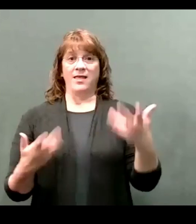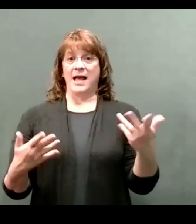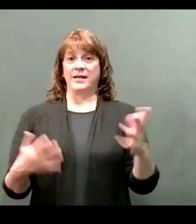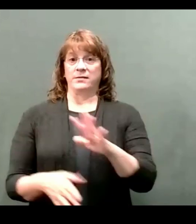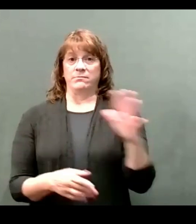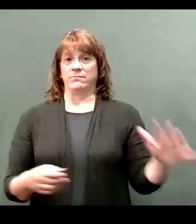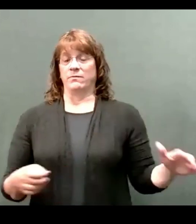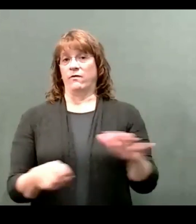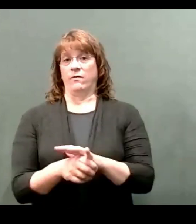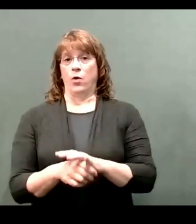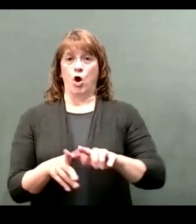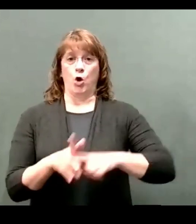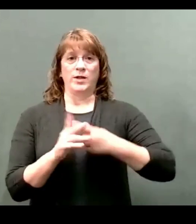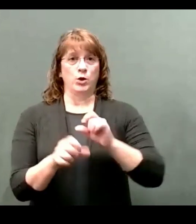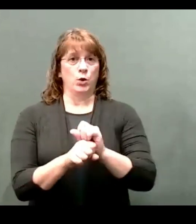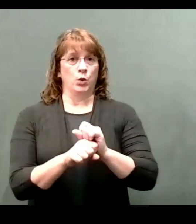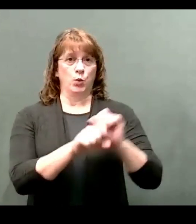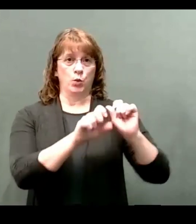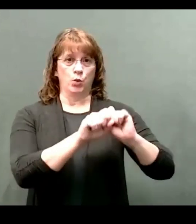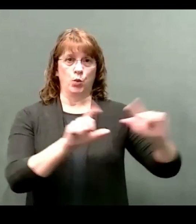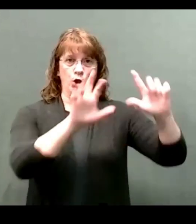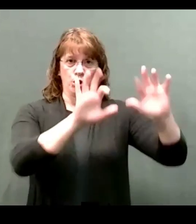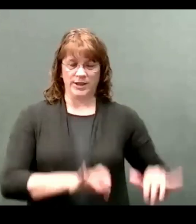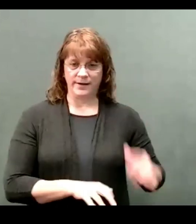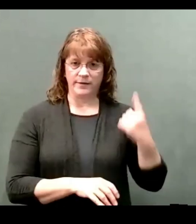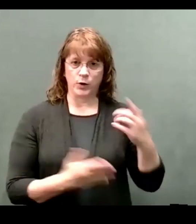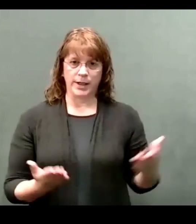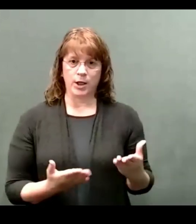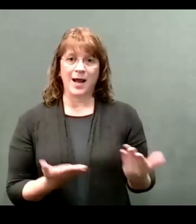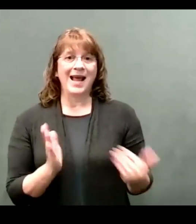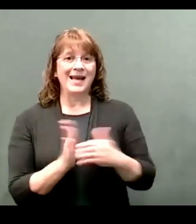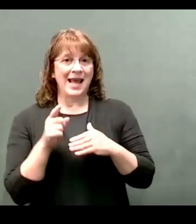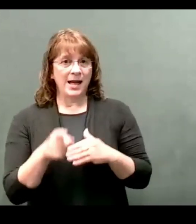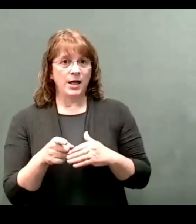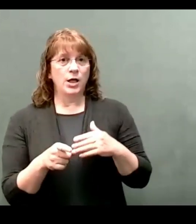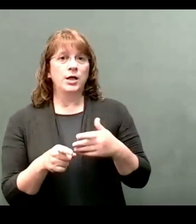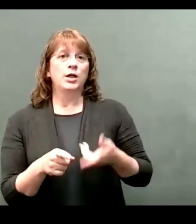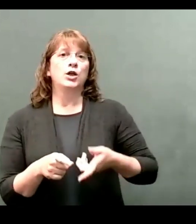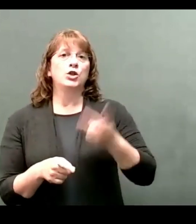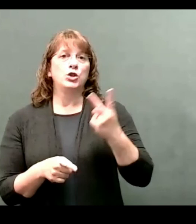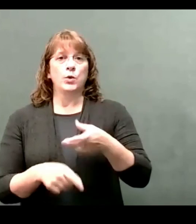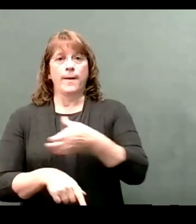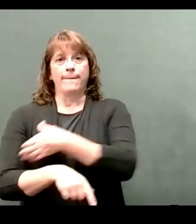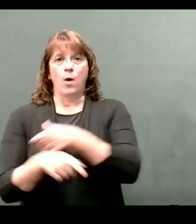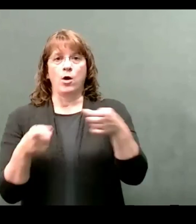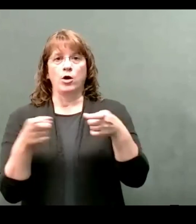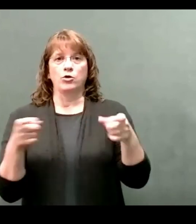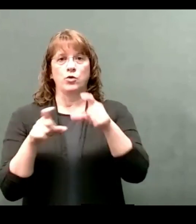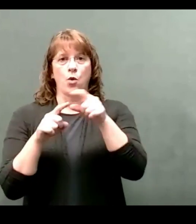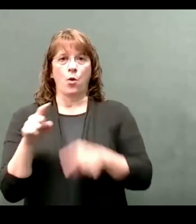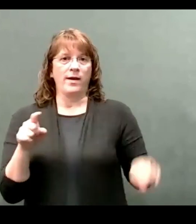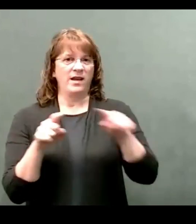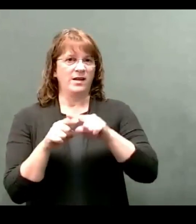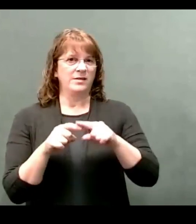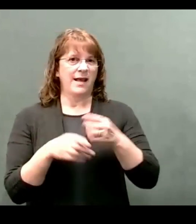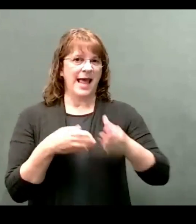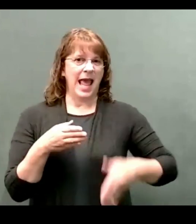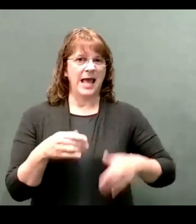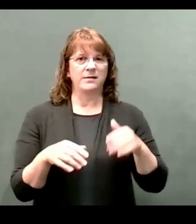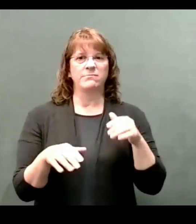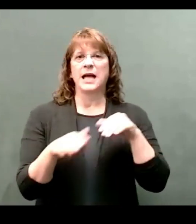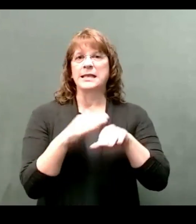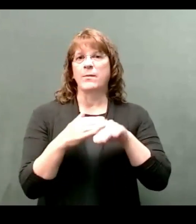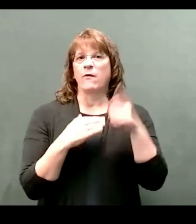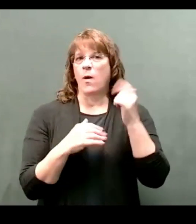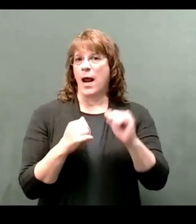the entirety of the original worksheet that we have here. Just for reference, once again, there's these 2 power and control wheels at the end that are accessible